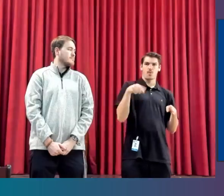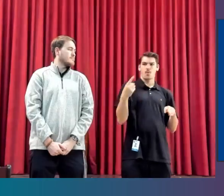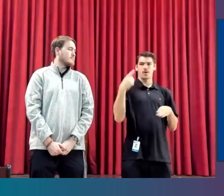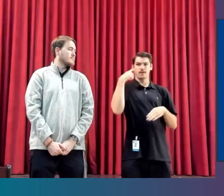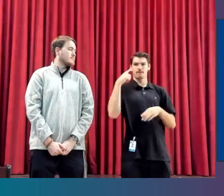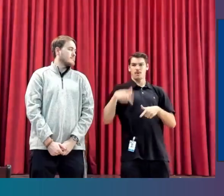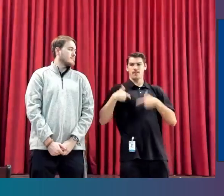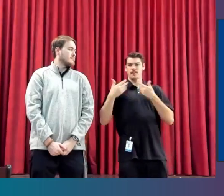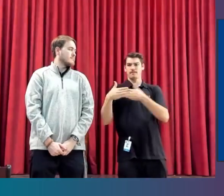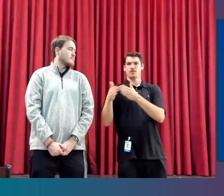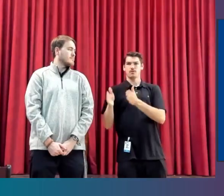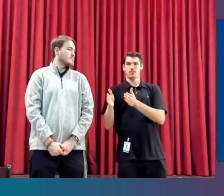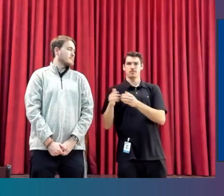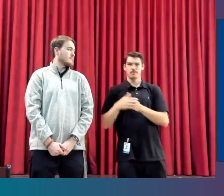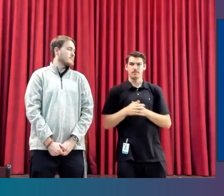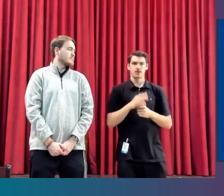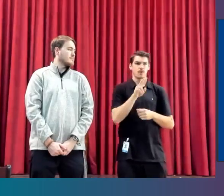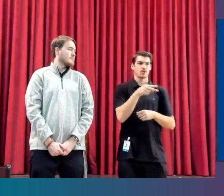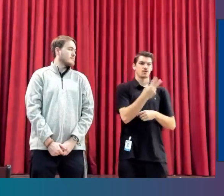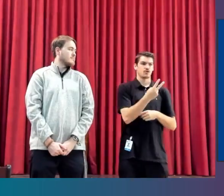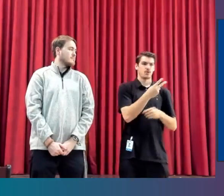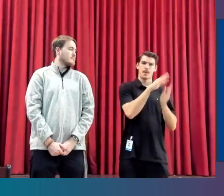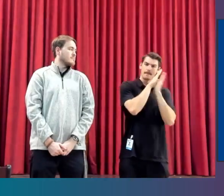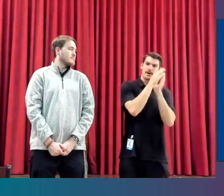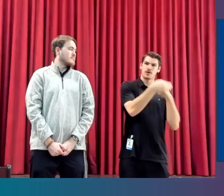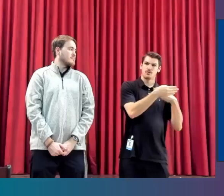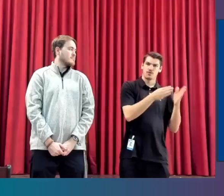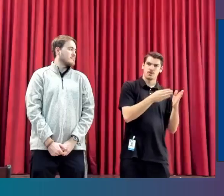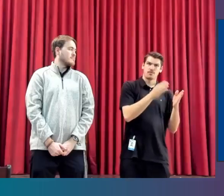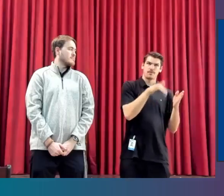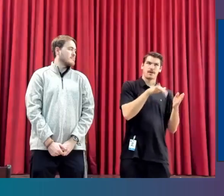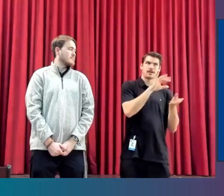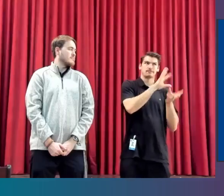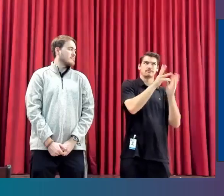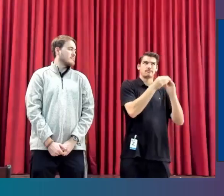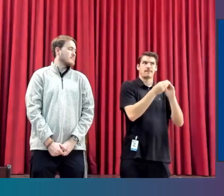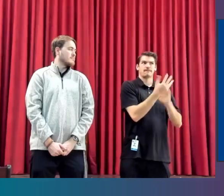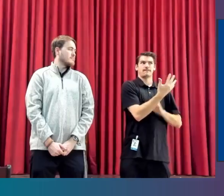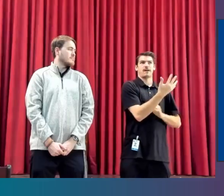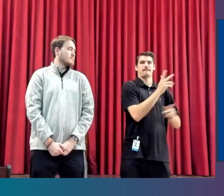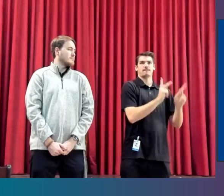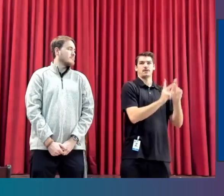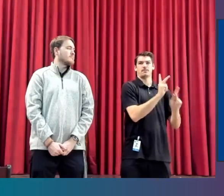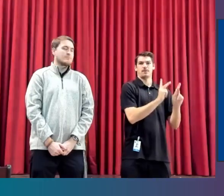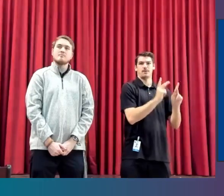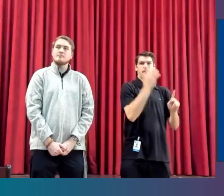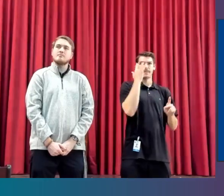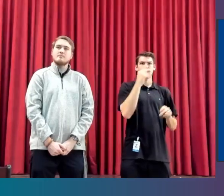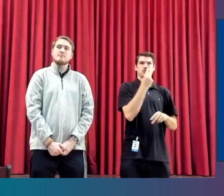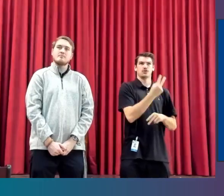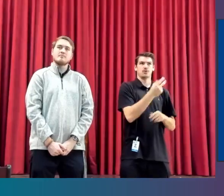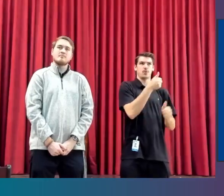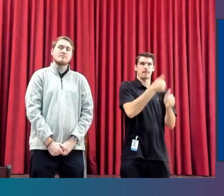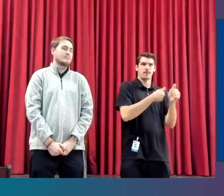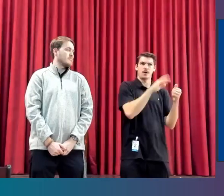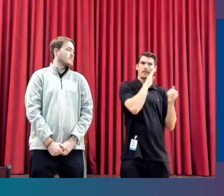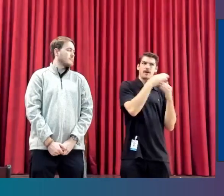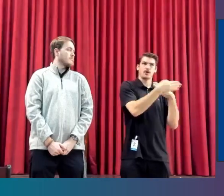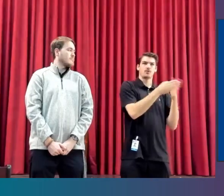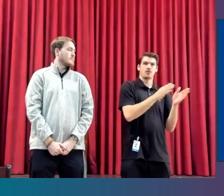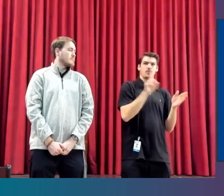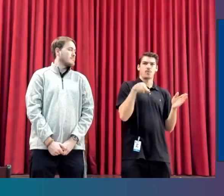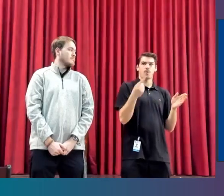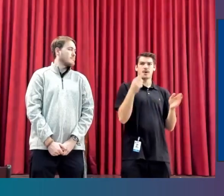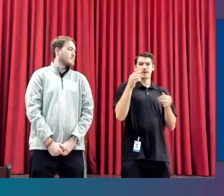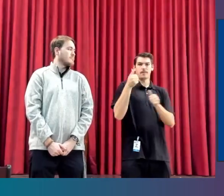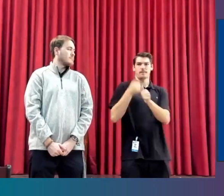a 2-bedroom would, in theory, right, fit 5 people. It's 2 per bedroom, 1 for the living room